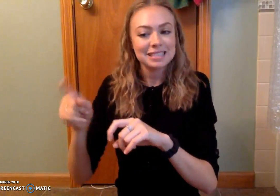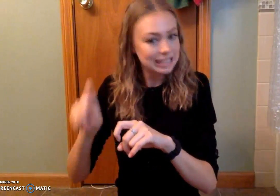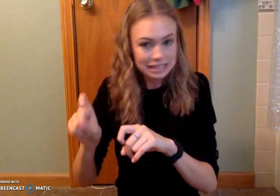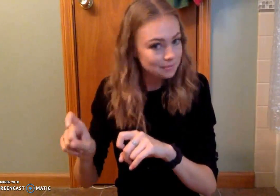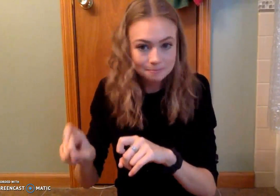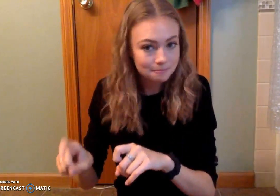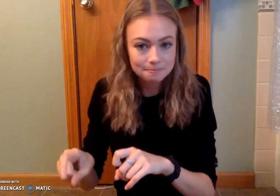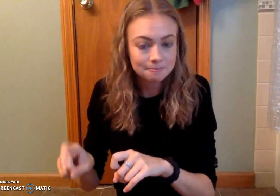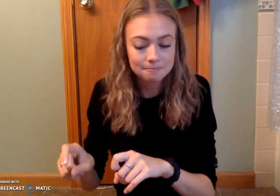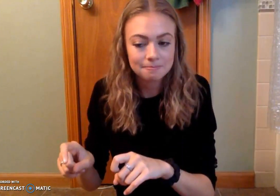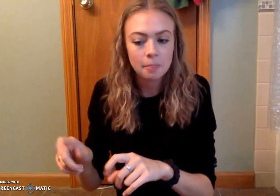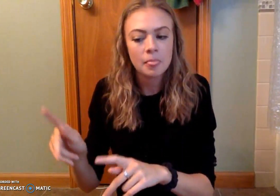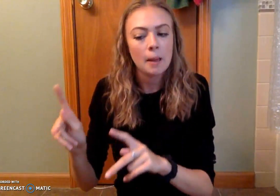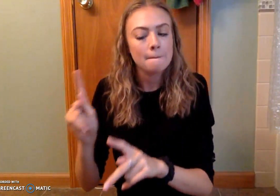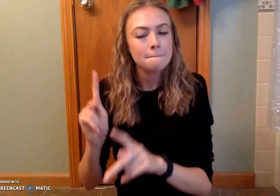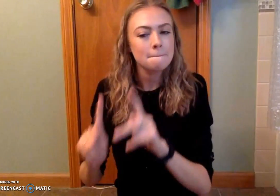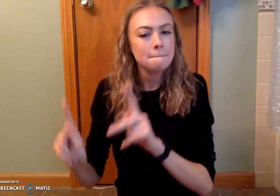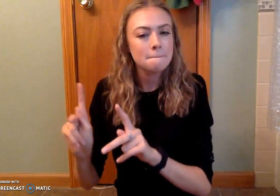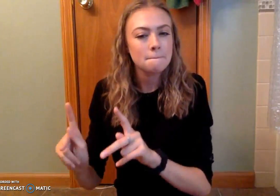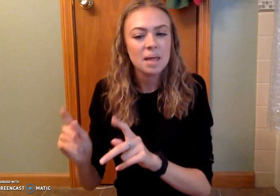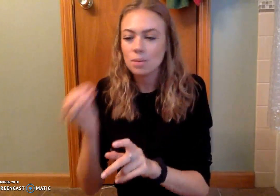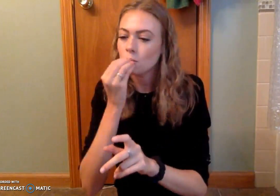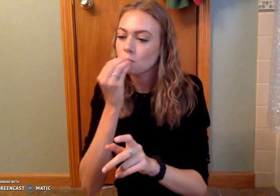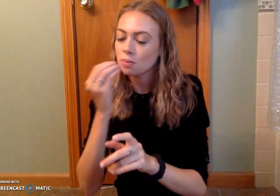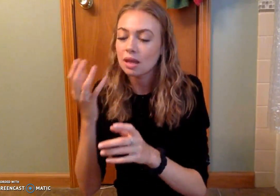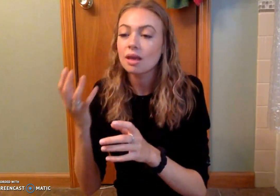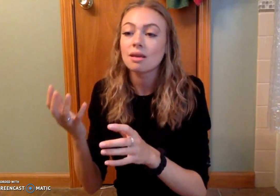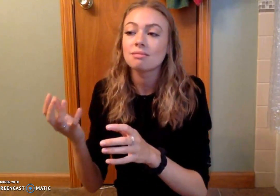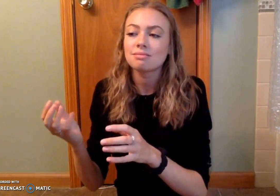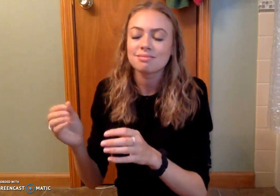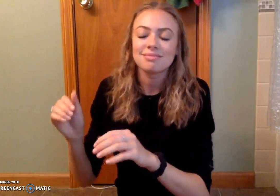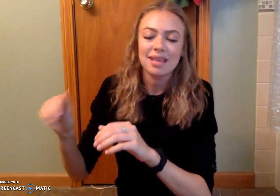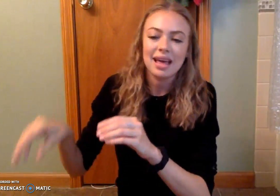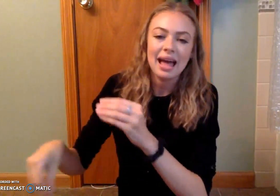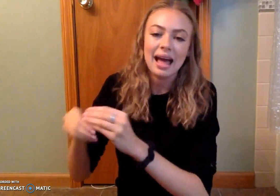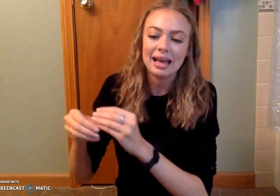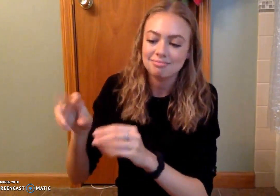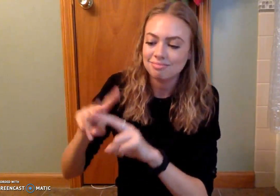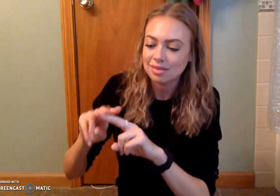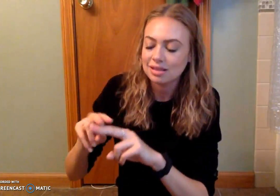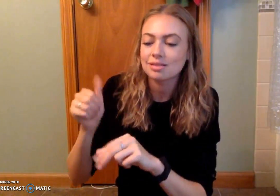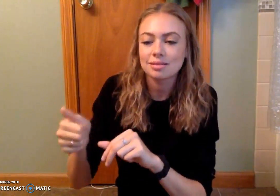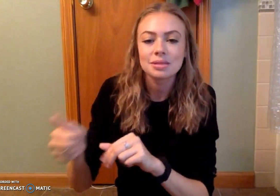to salt on their own. So that's an easy remedy that they could just salt it on their own.